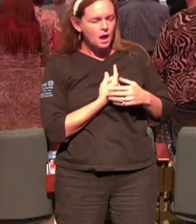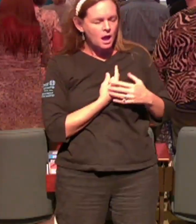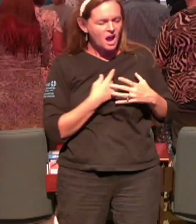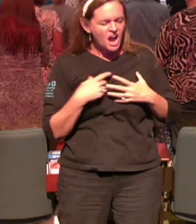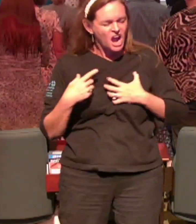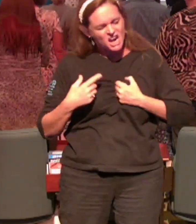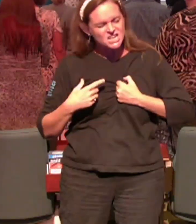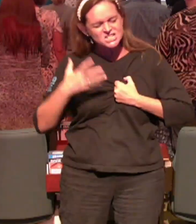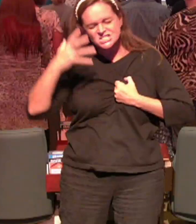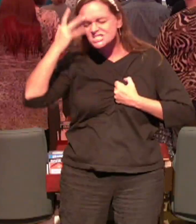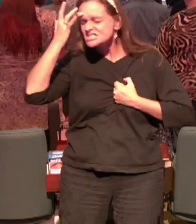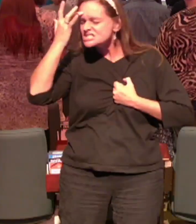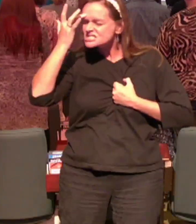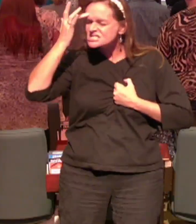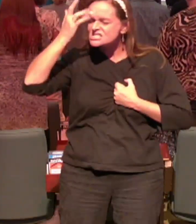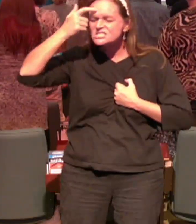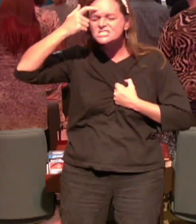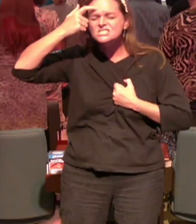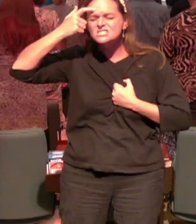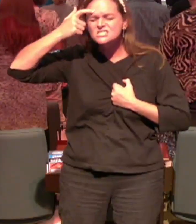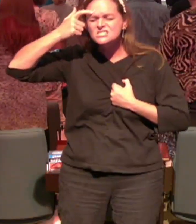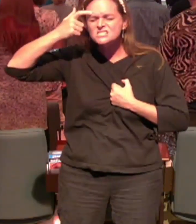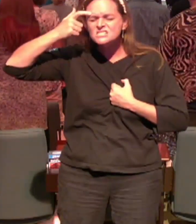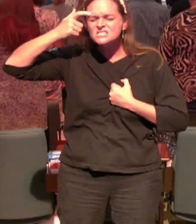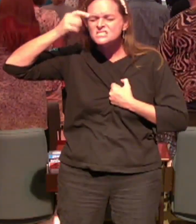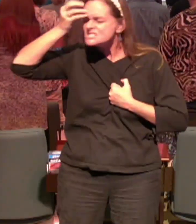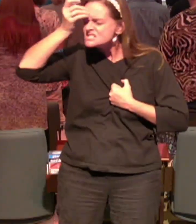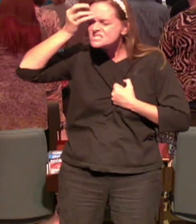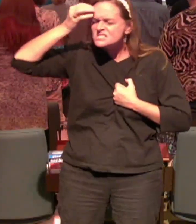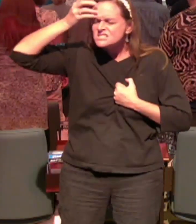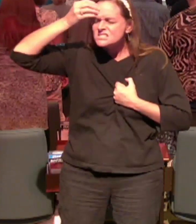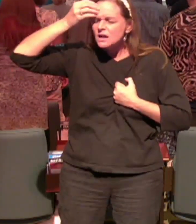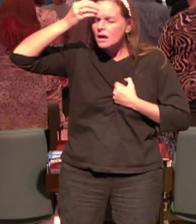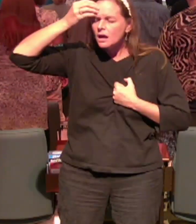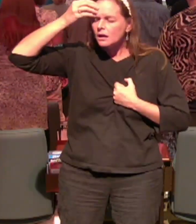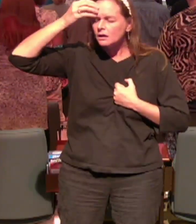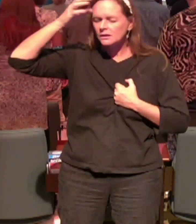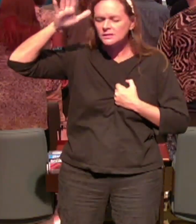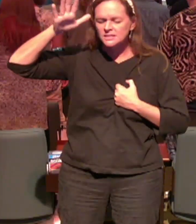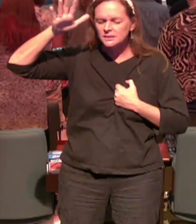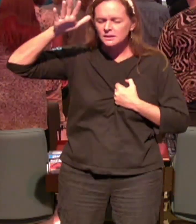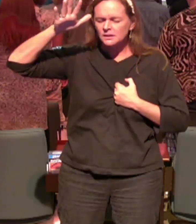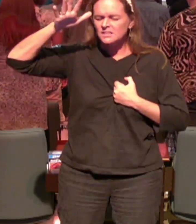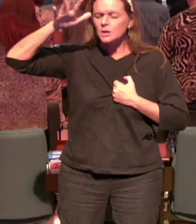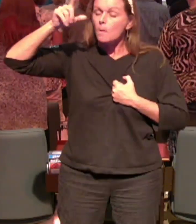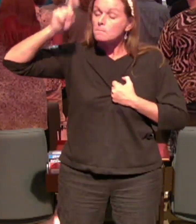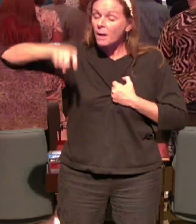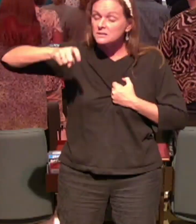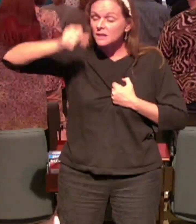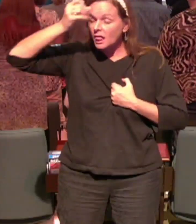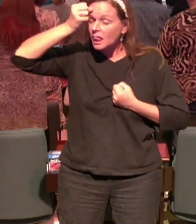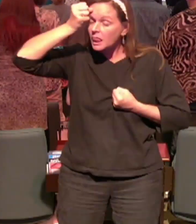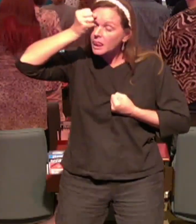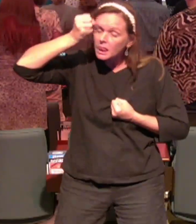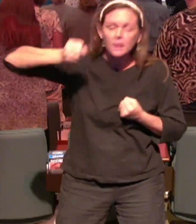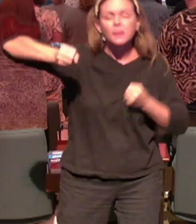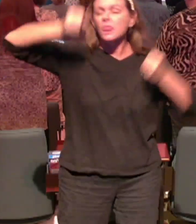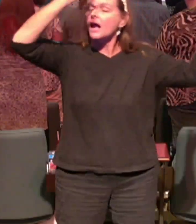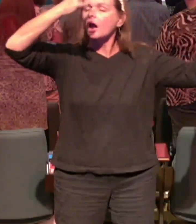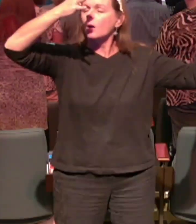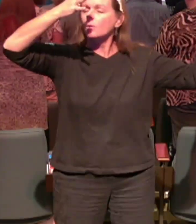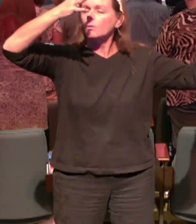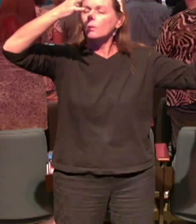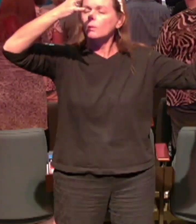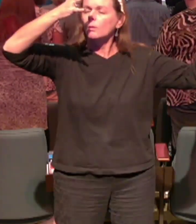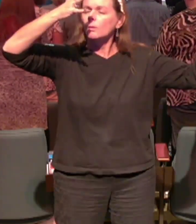you and holding you back. And today is the day you're gonna let go of it. You're gonna release it in the name of Jesus. You're gonna forgive that person. You're gonna release them for